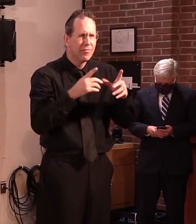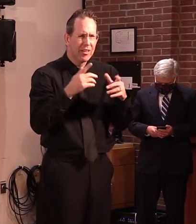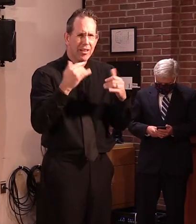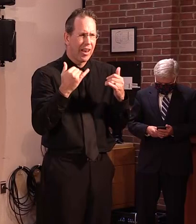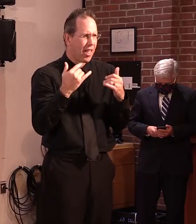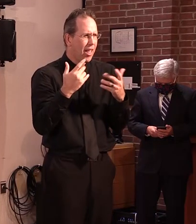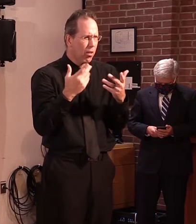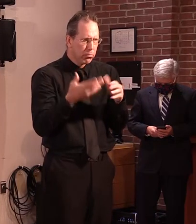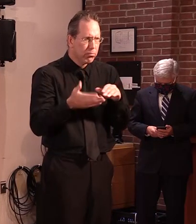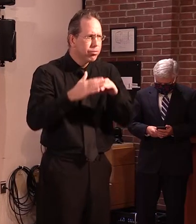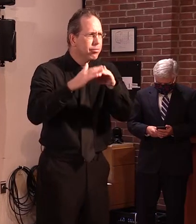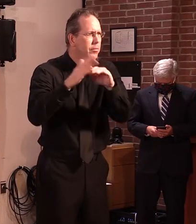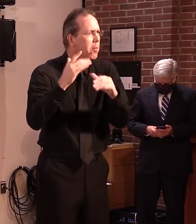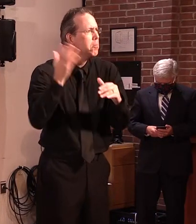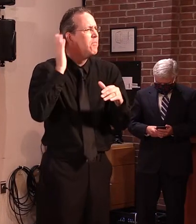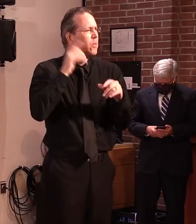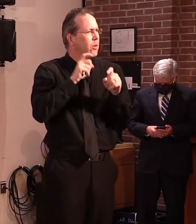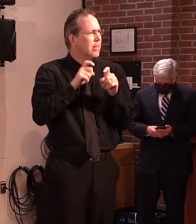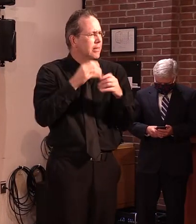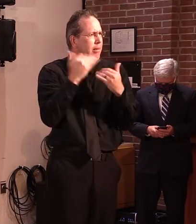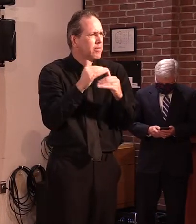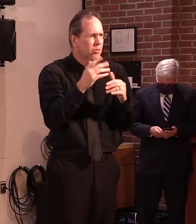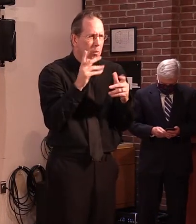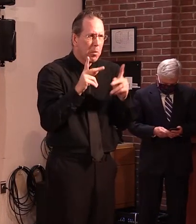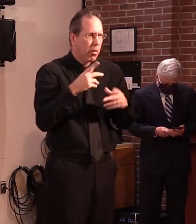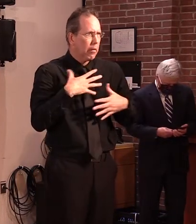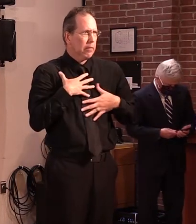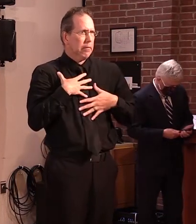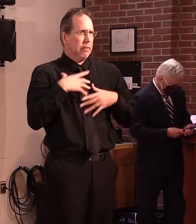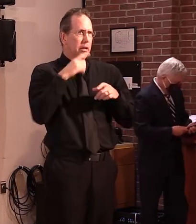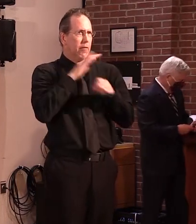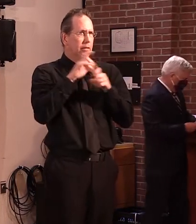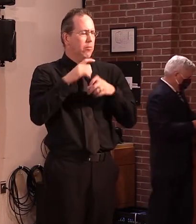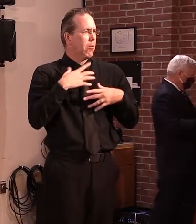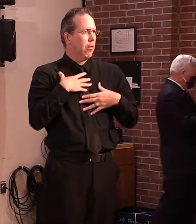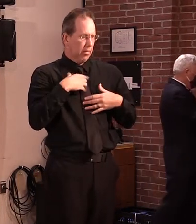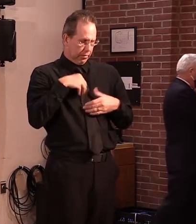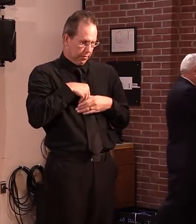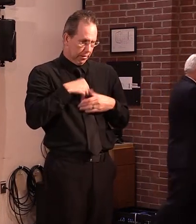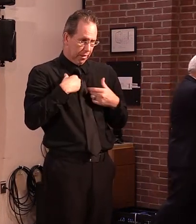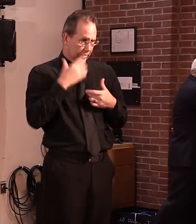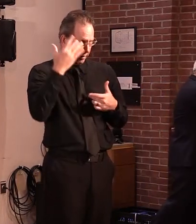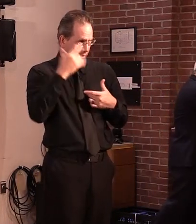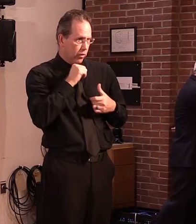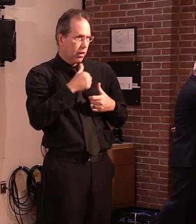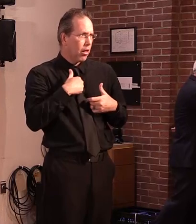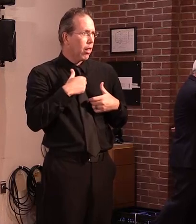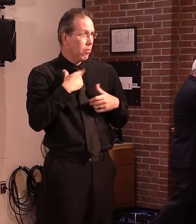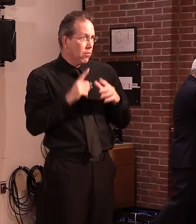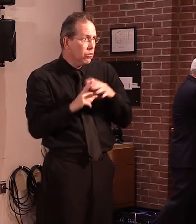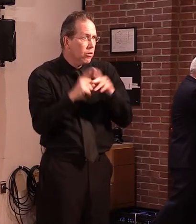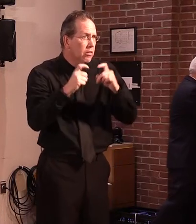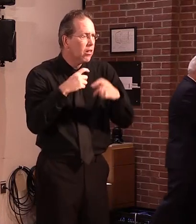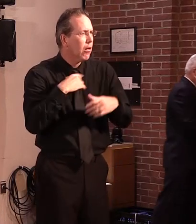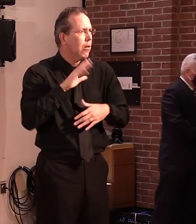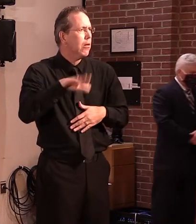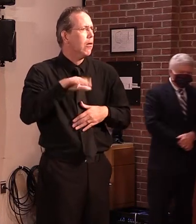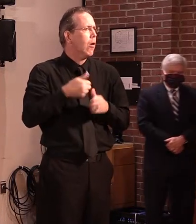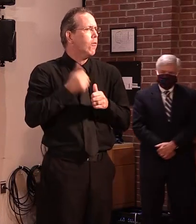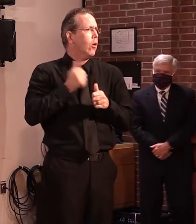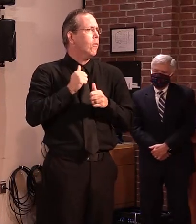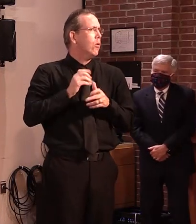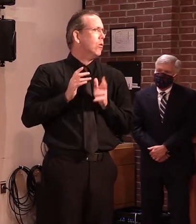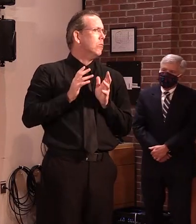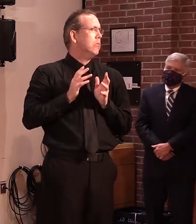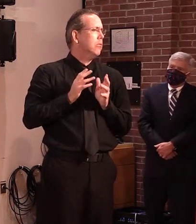mean, nobody had all the components of the testing that we needed. As a